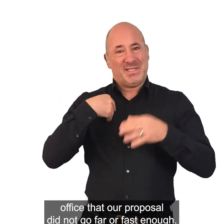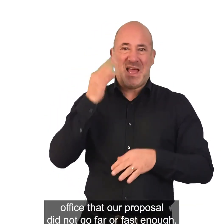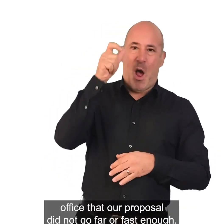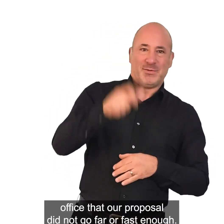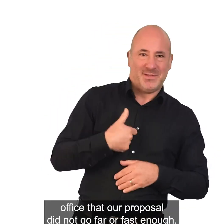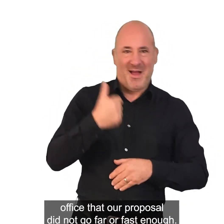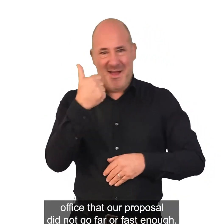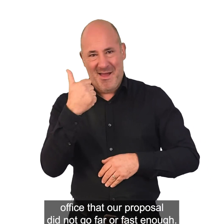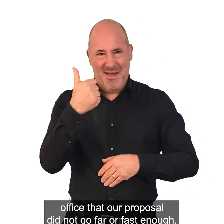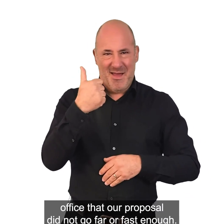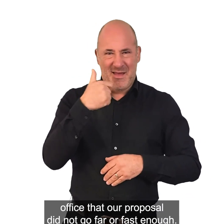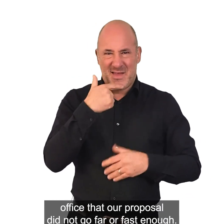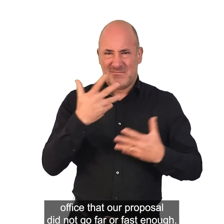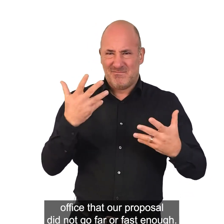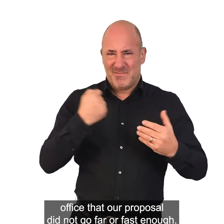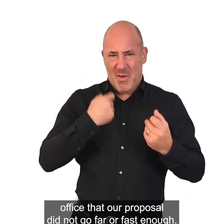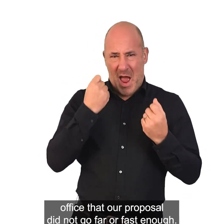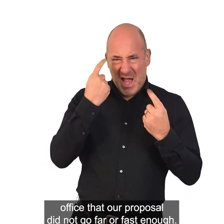our proposal did not go far or fast enough.